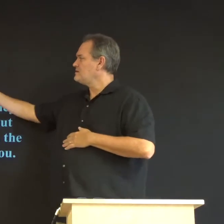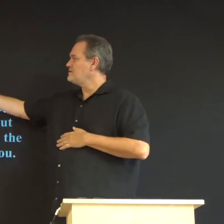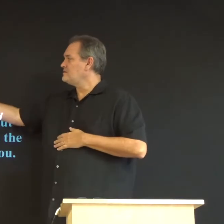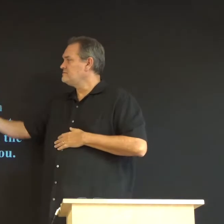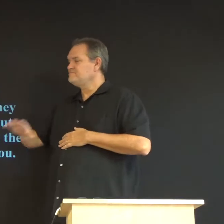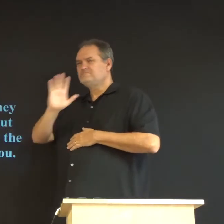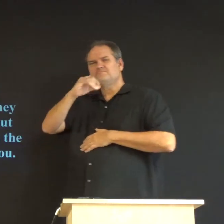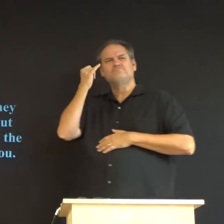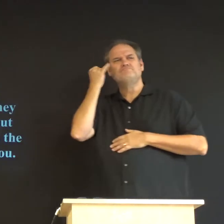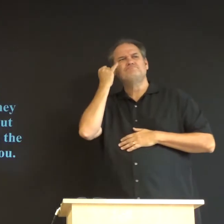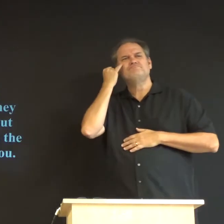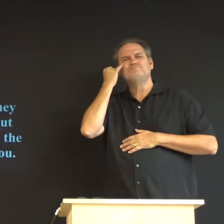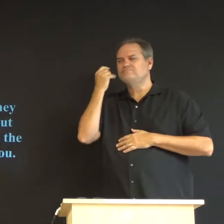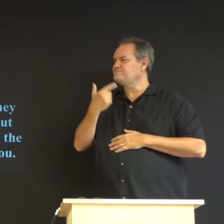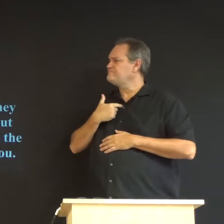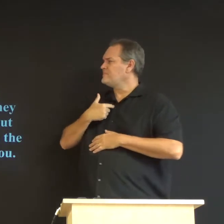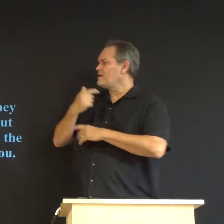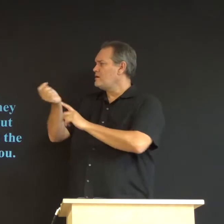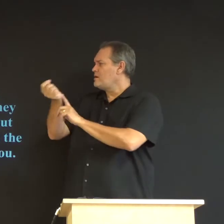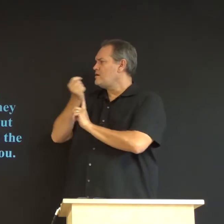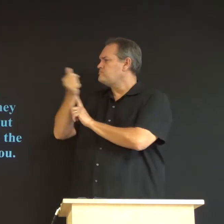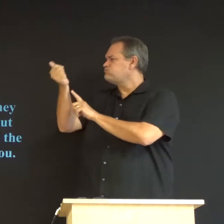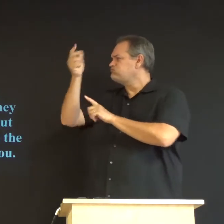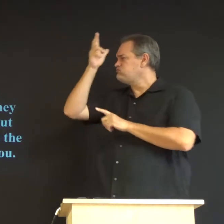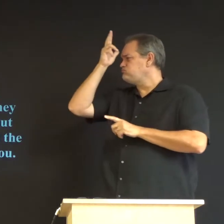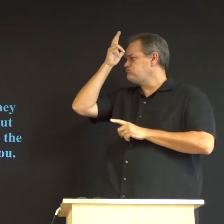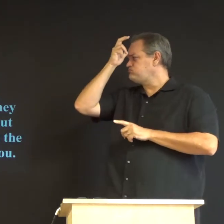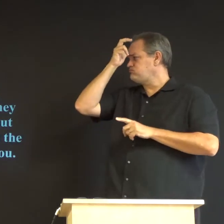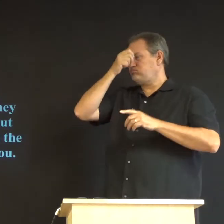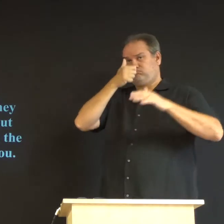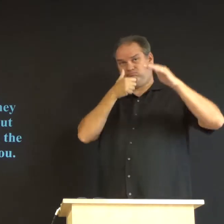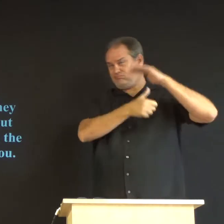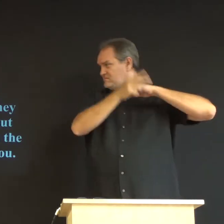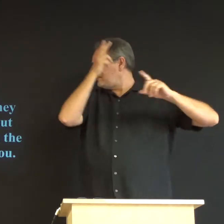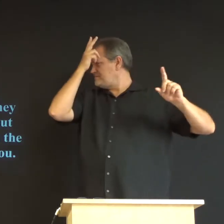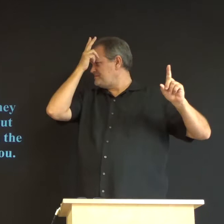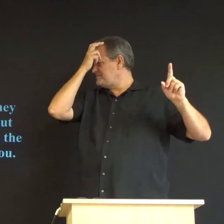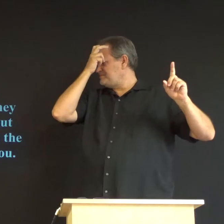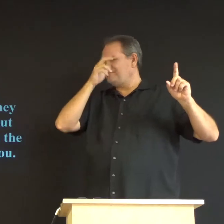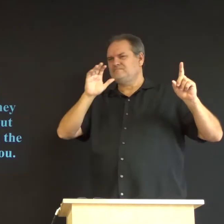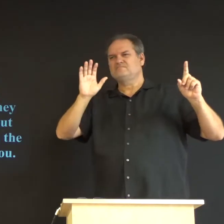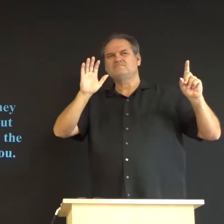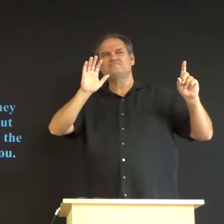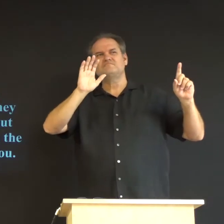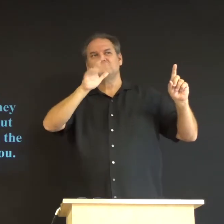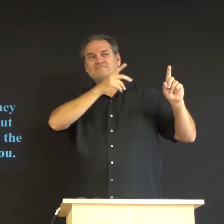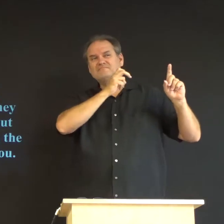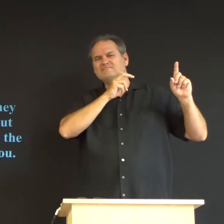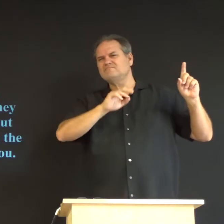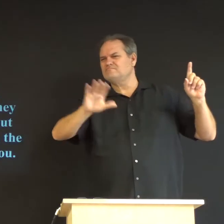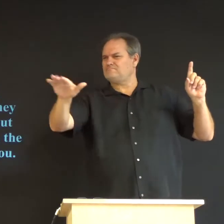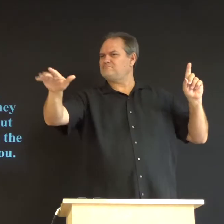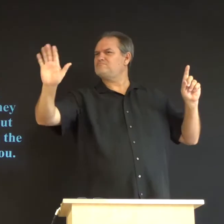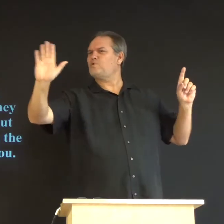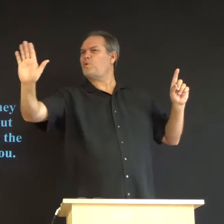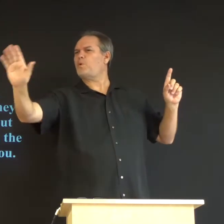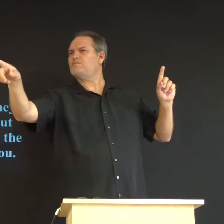The Bible says, so if I just drive out demons, I'm a devil. But who do